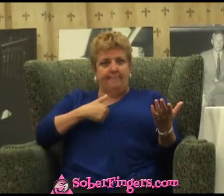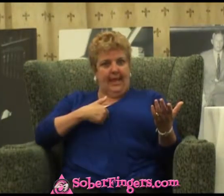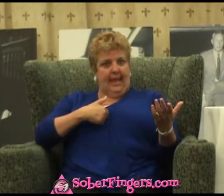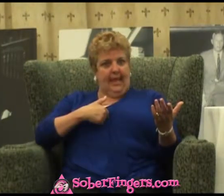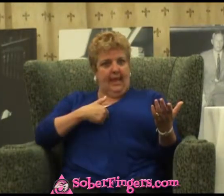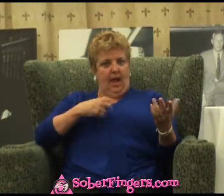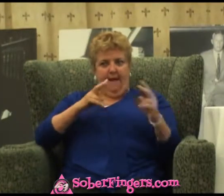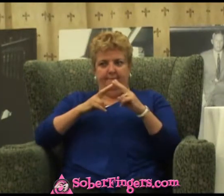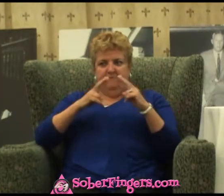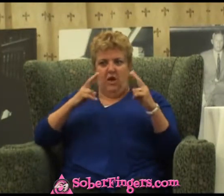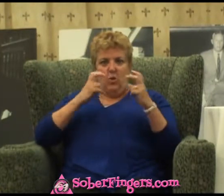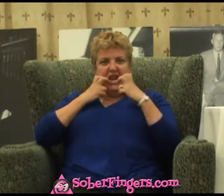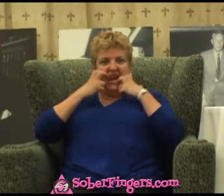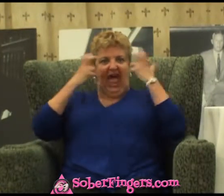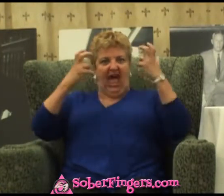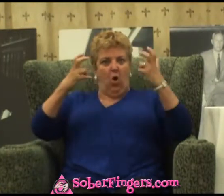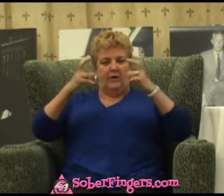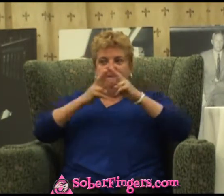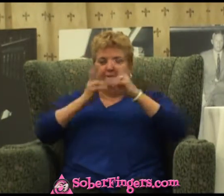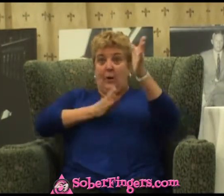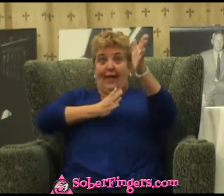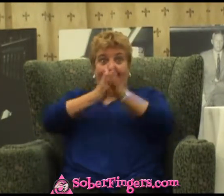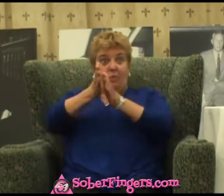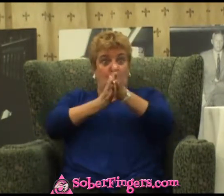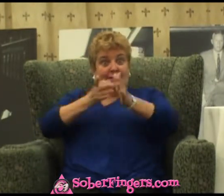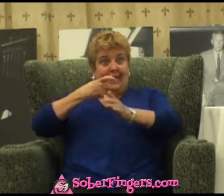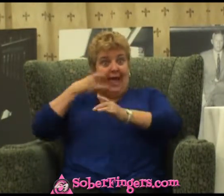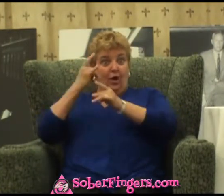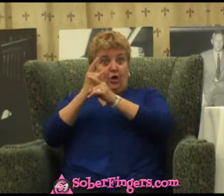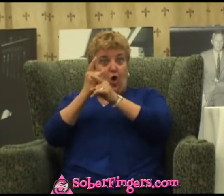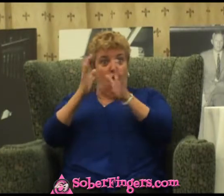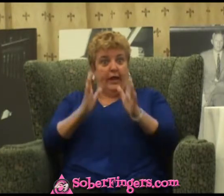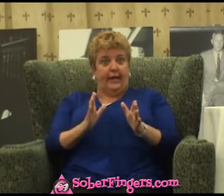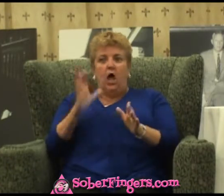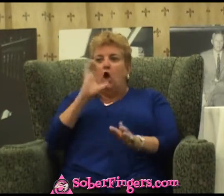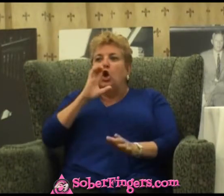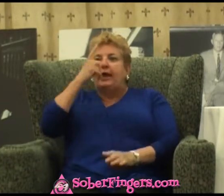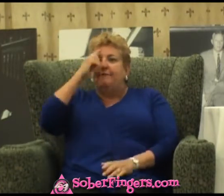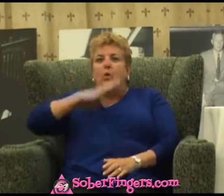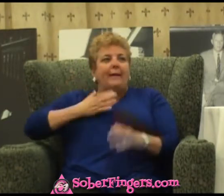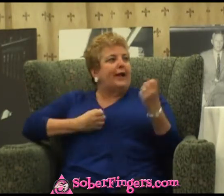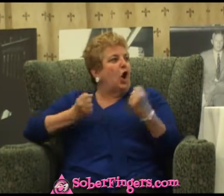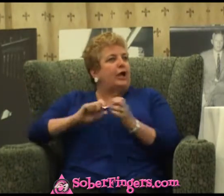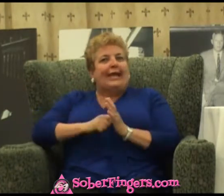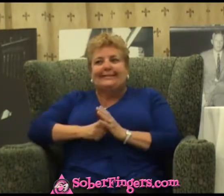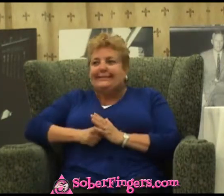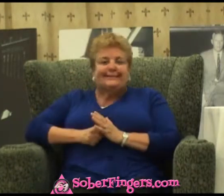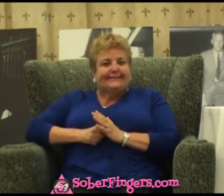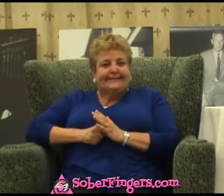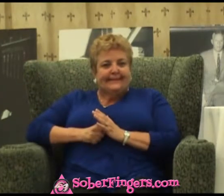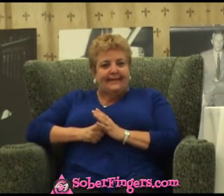very enthusiastic alcoholic who's looking for the car keys. And people had noticed this